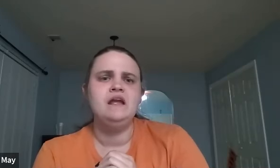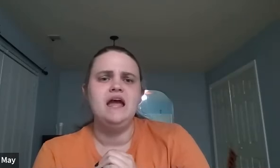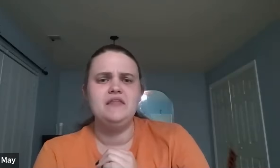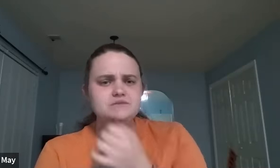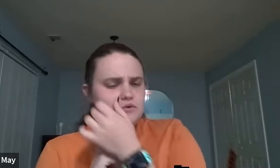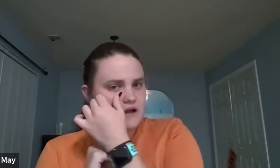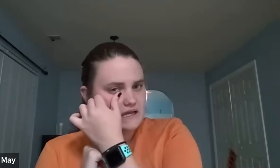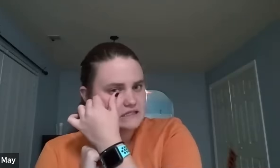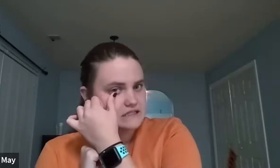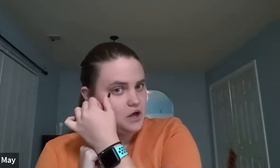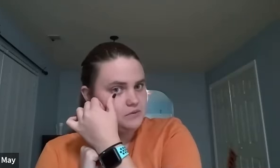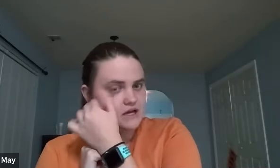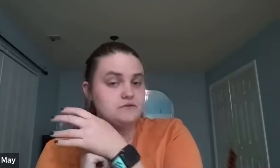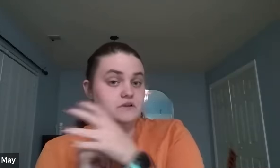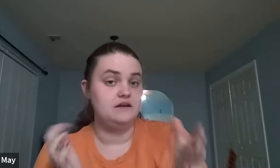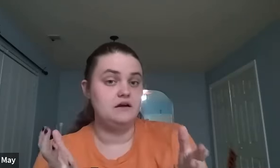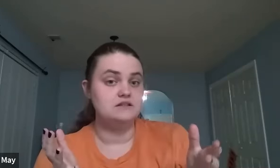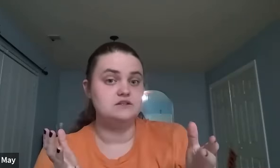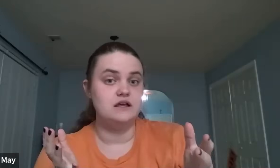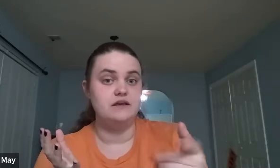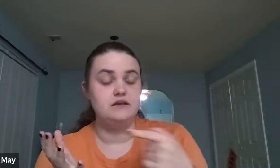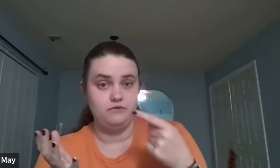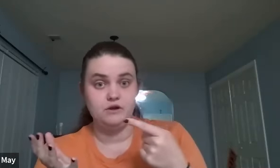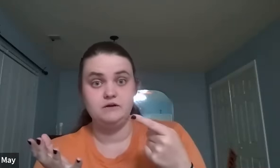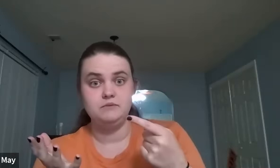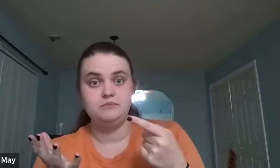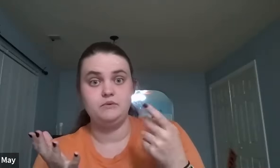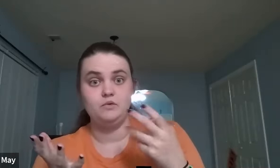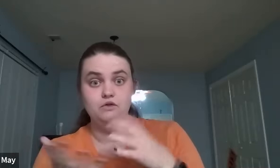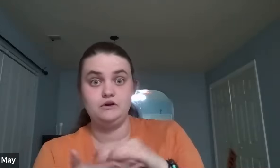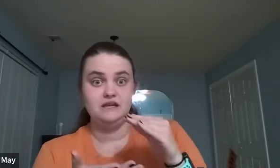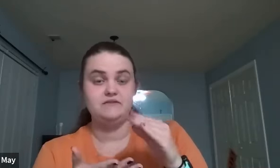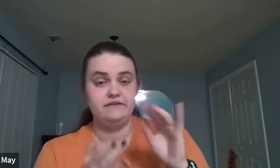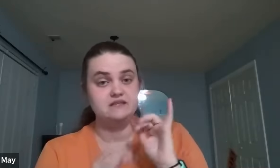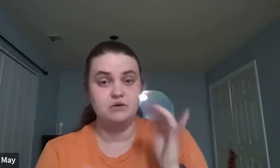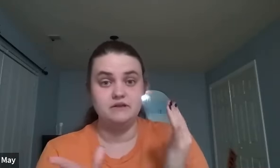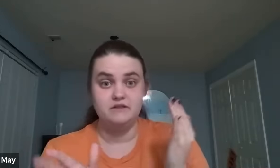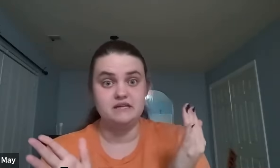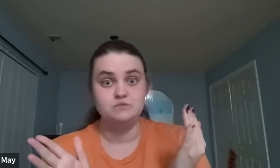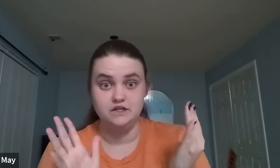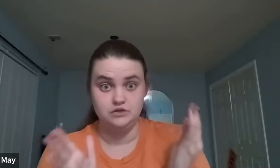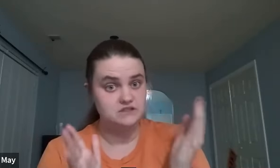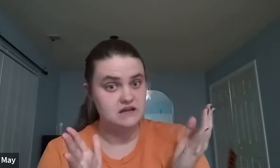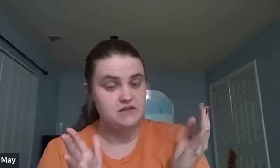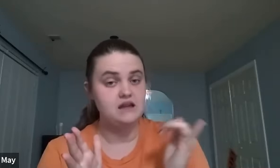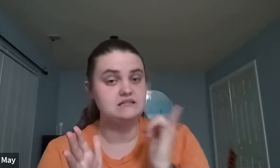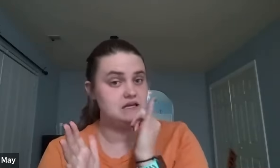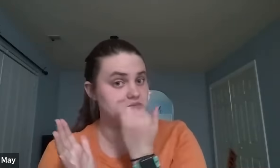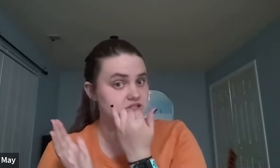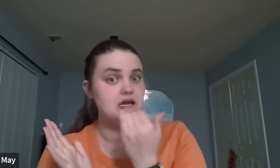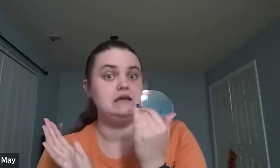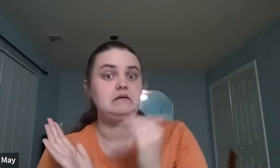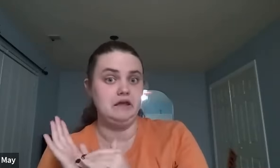and that's more, I guess, to help kind of for like us, like for hearing people when we're learning it, that's probably the best way to say that is say mistake